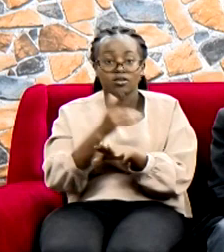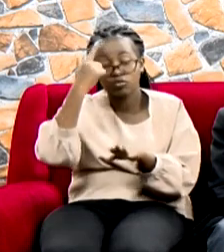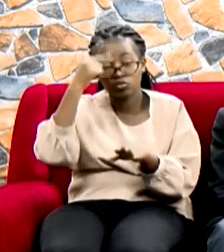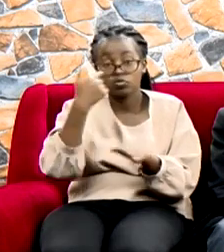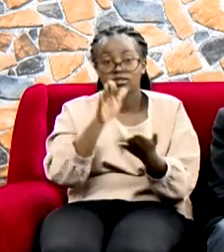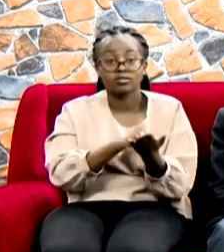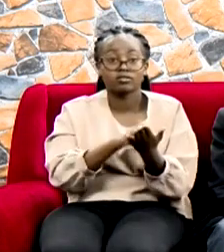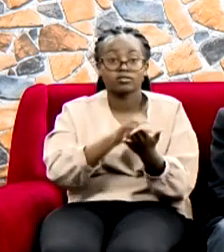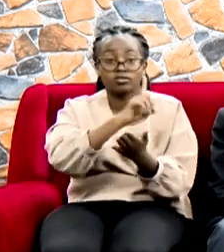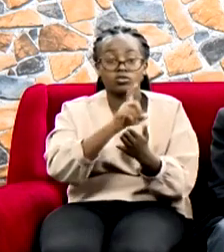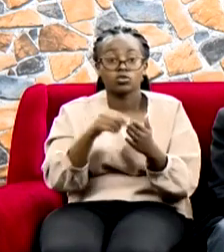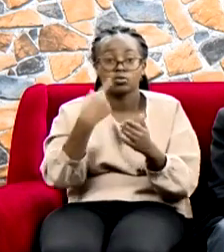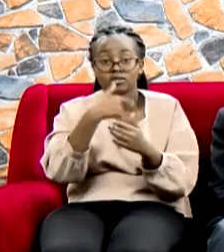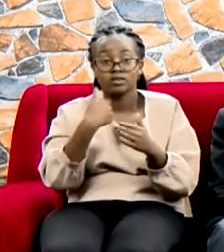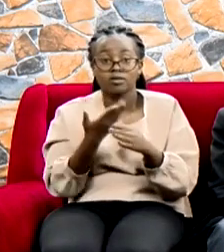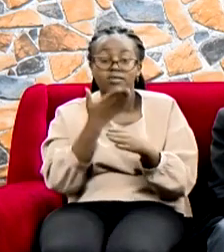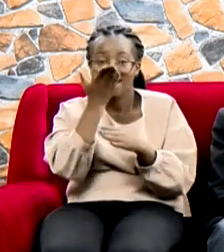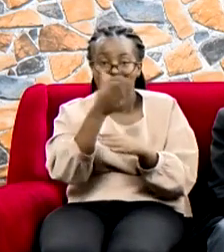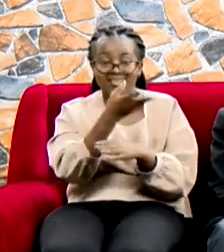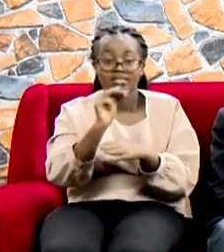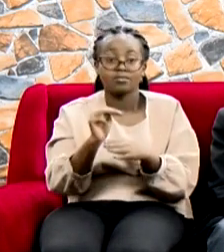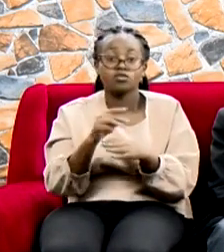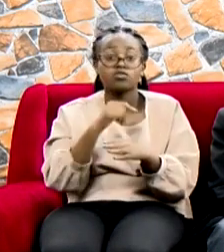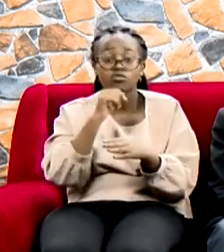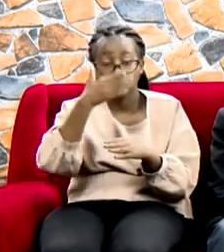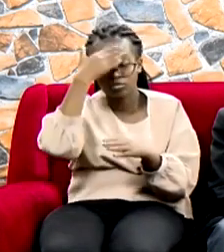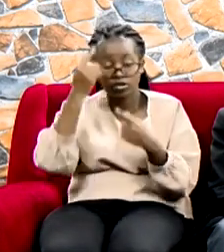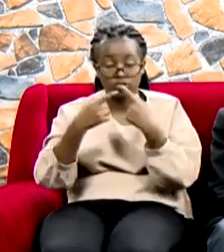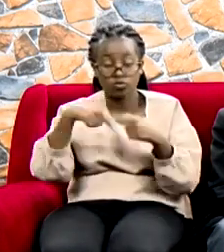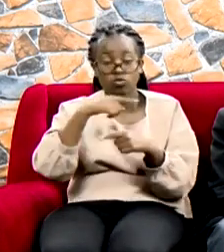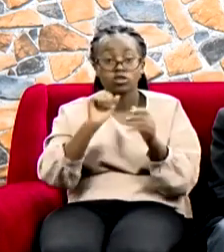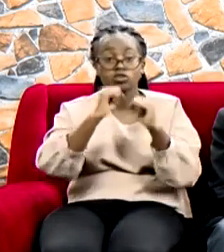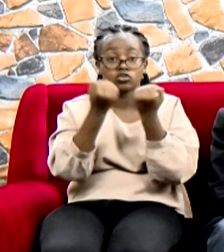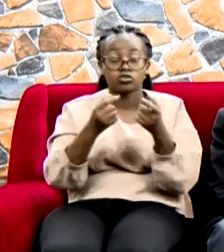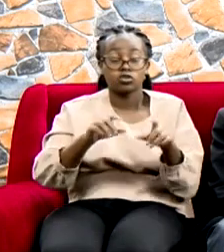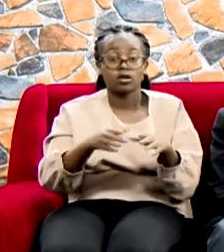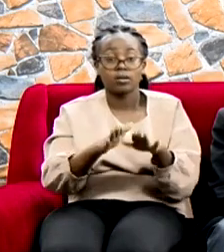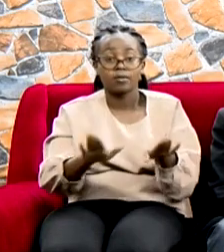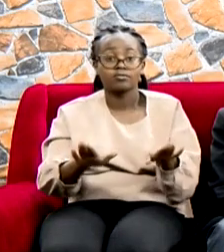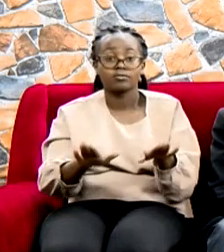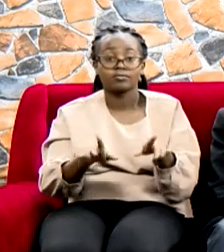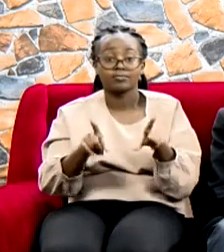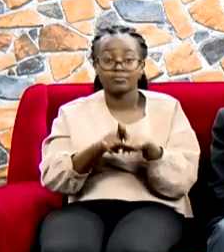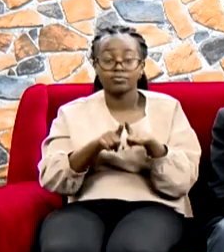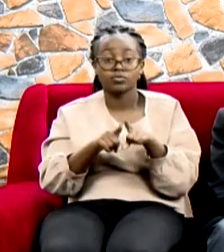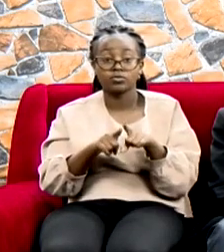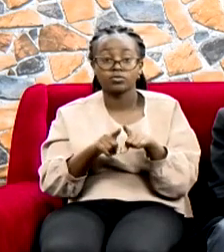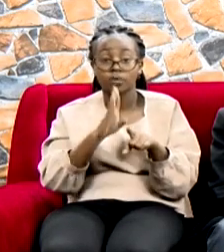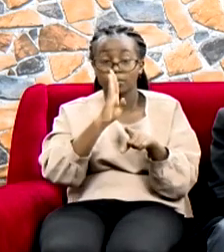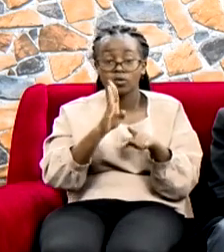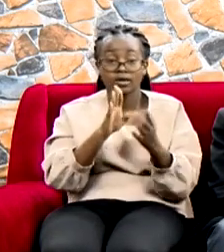those who have sent us your questions, then we shall address your questions. Don't forget, talk to us on our social media, and also we will be looking